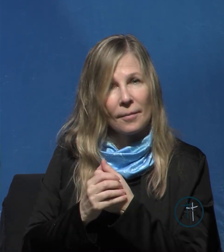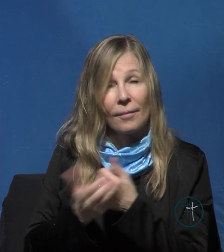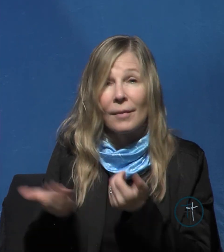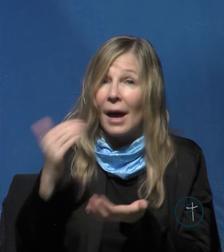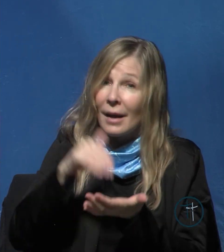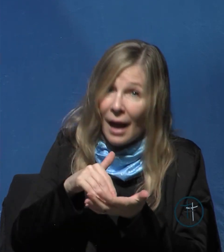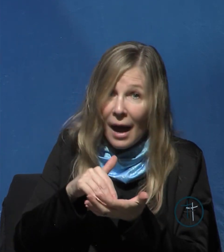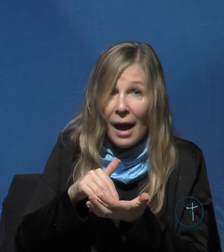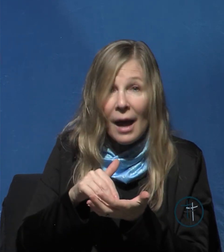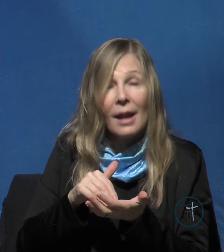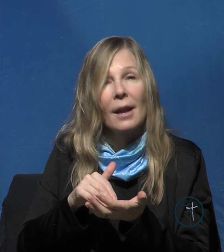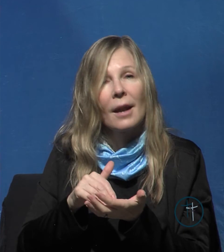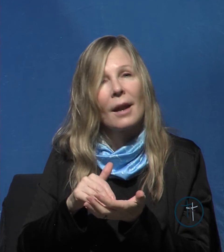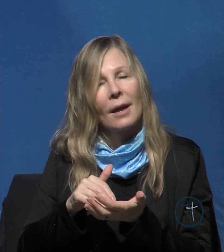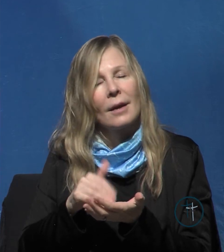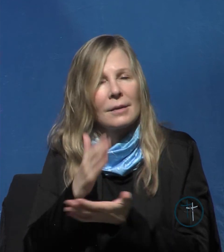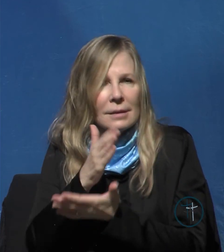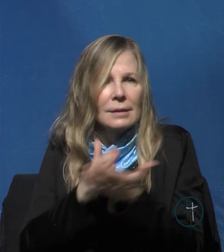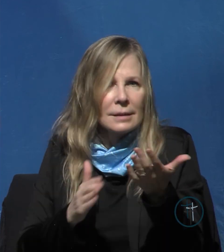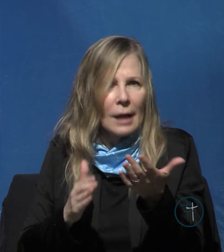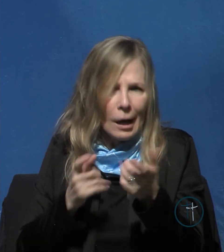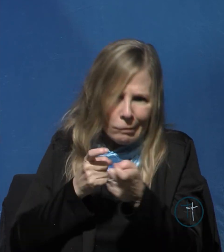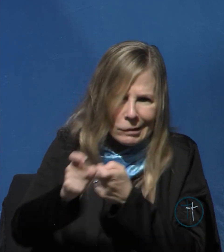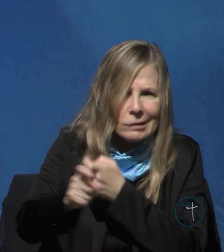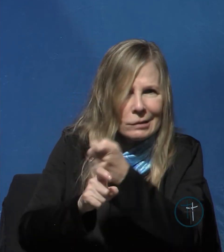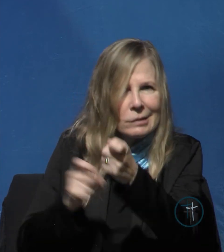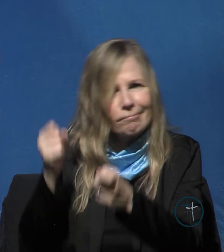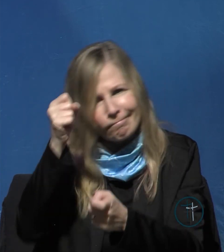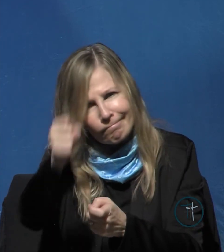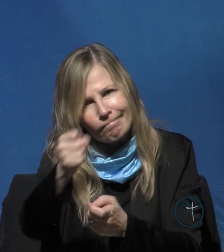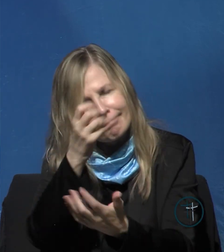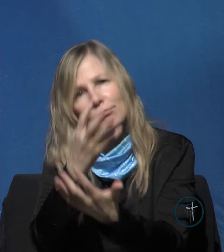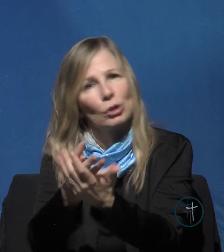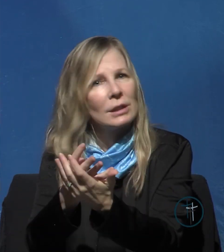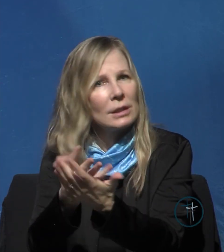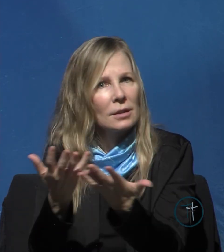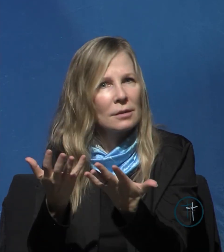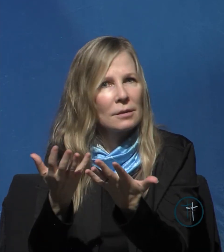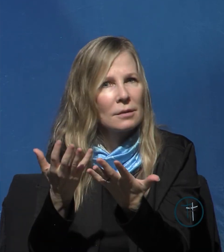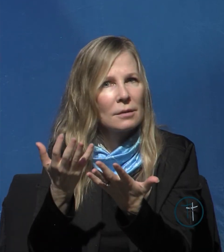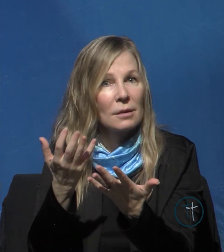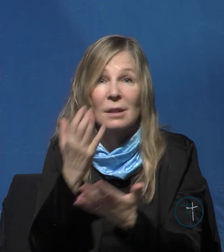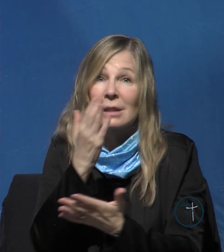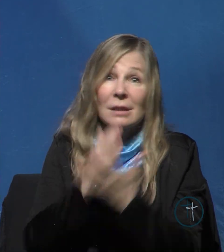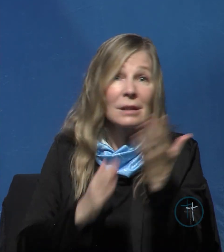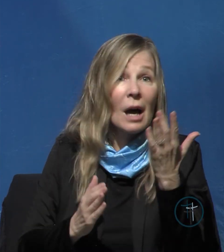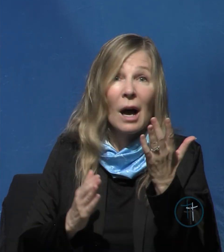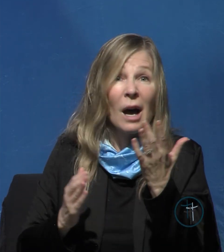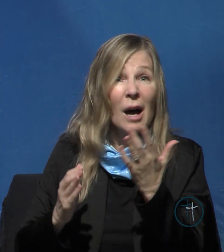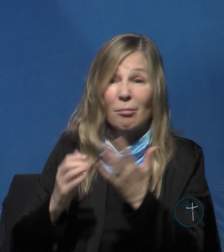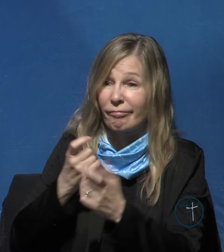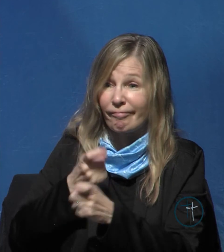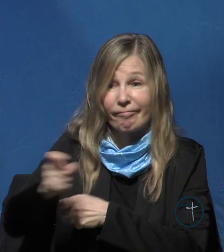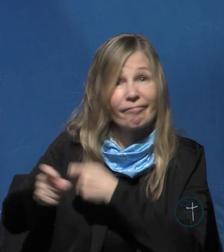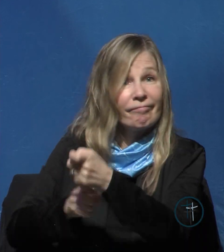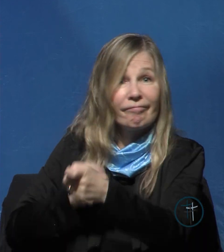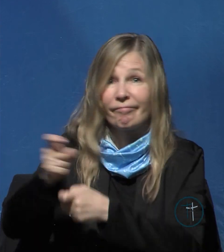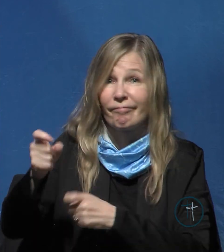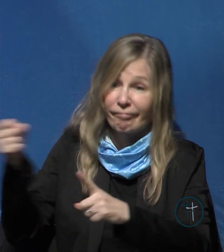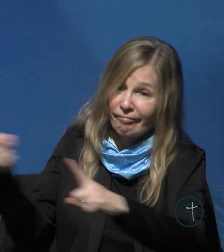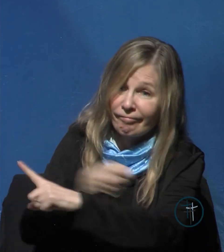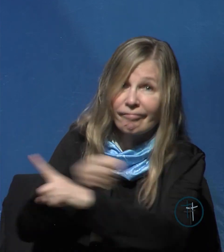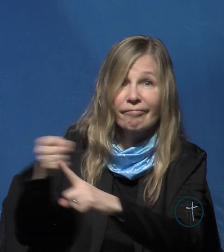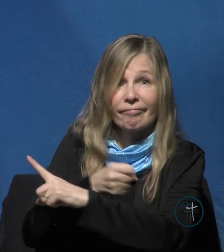Again, some mistreatment didn't result in prison, just referred to as those who were ill-treated. Remember those who were ill-treated, since